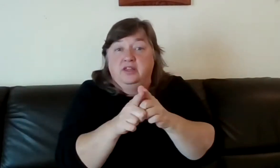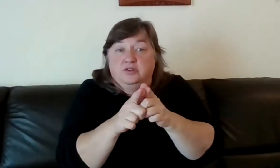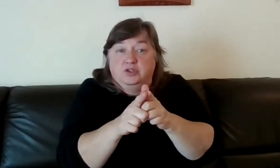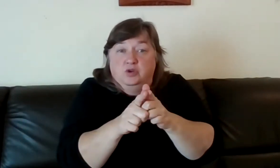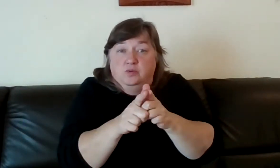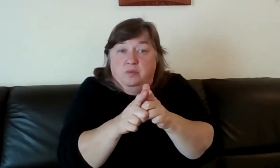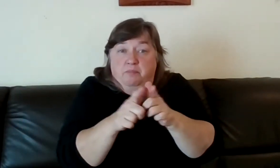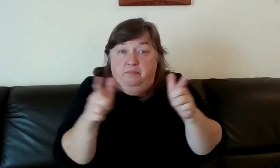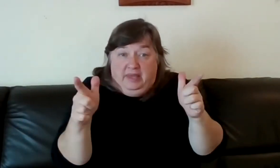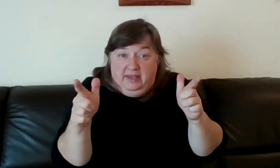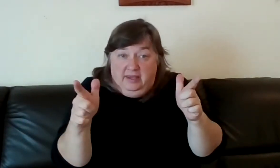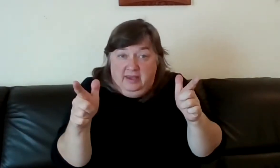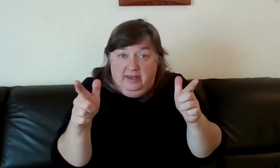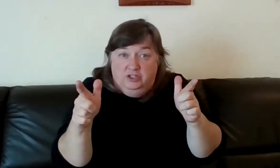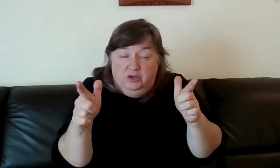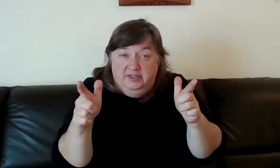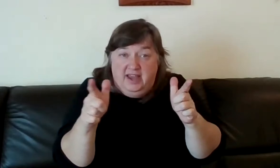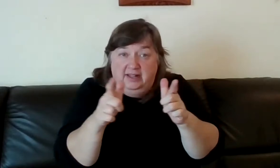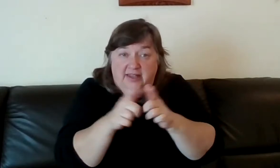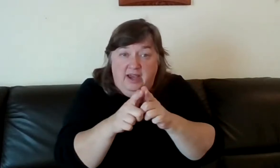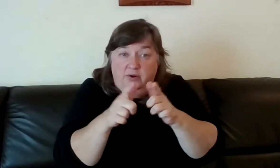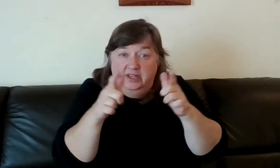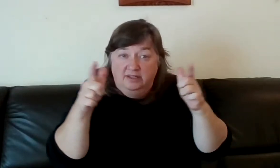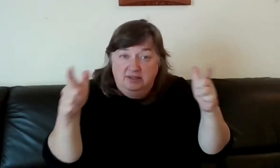either do big and show exactly how it is,